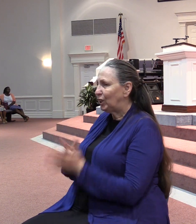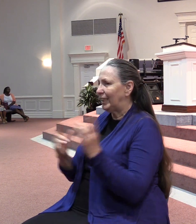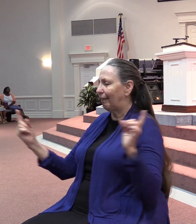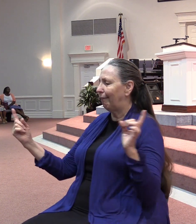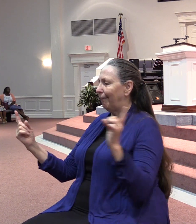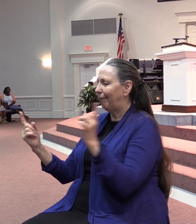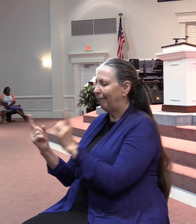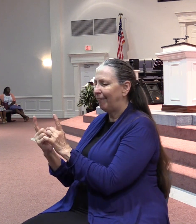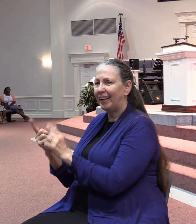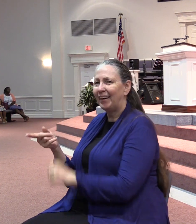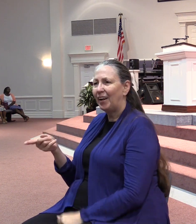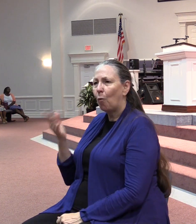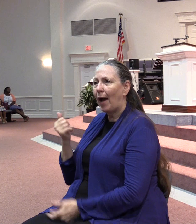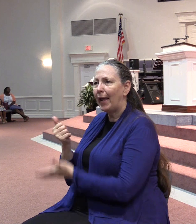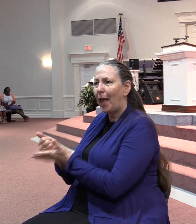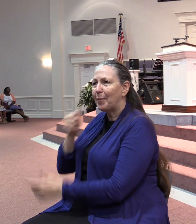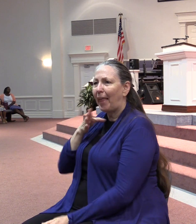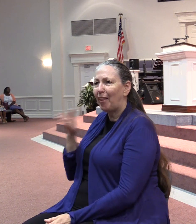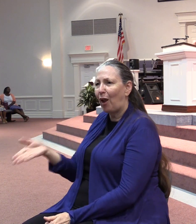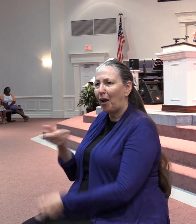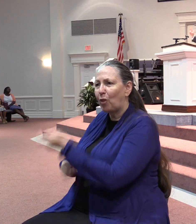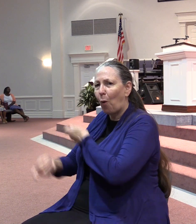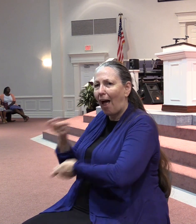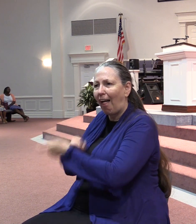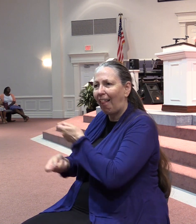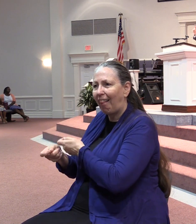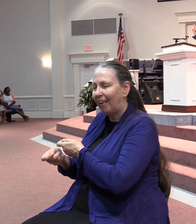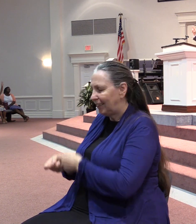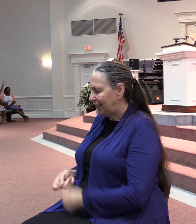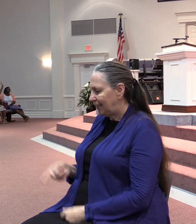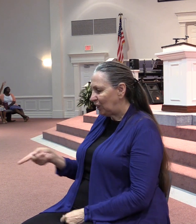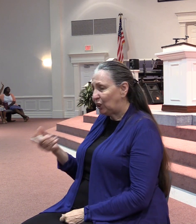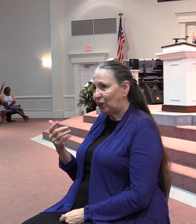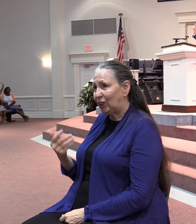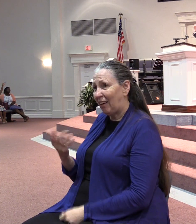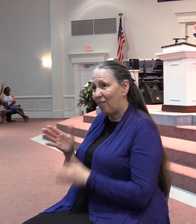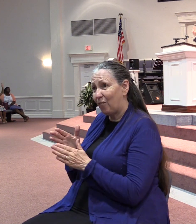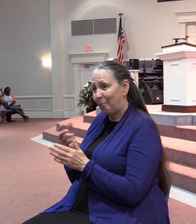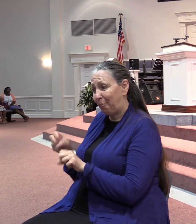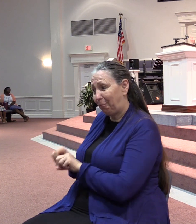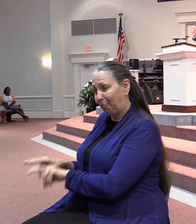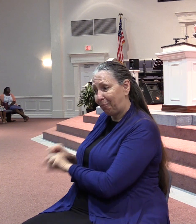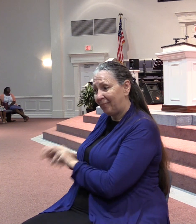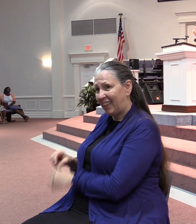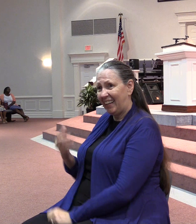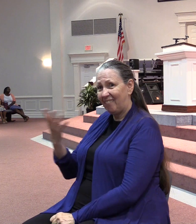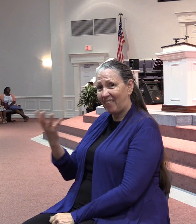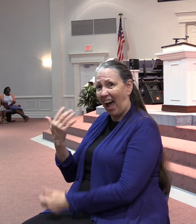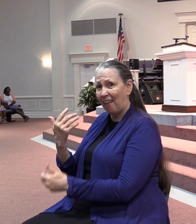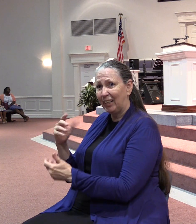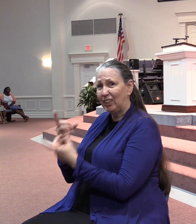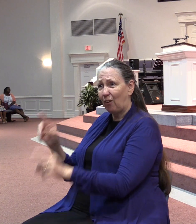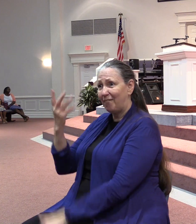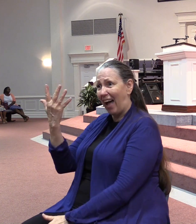to Samaria. He wanted to help a lady break the endless cycle of fornication, adultery, and